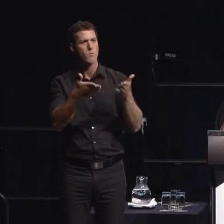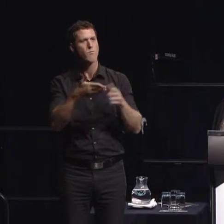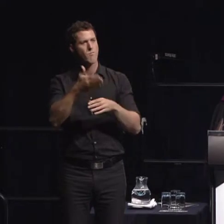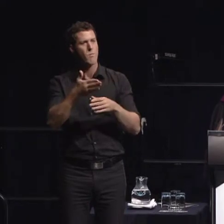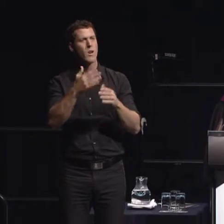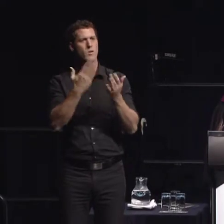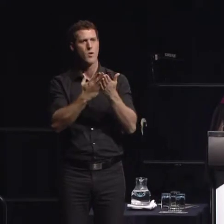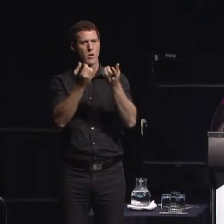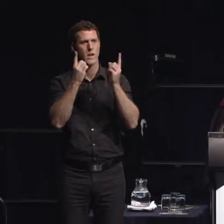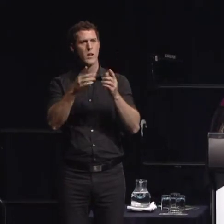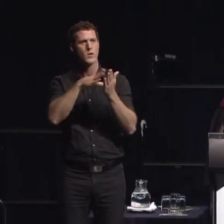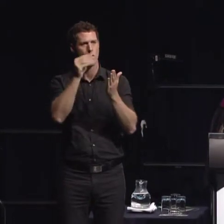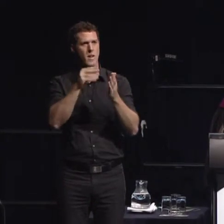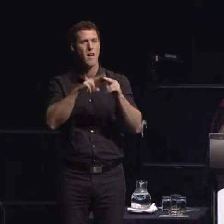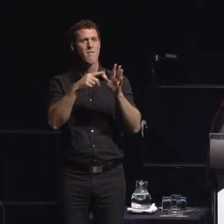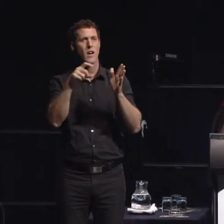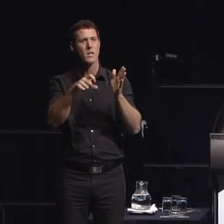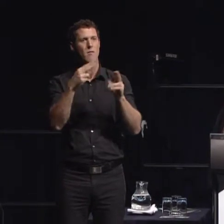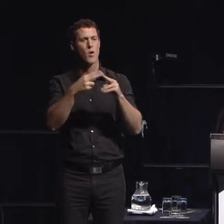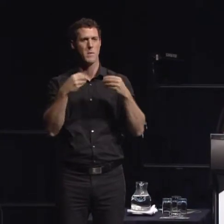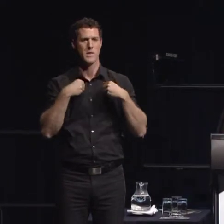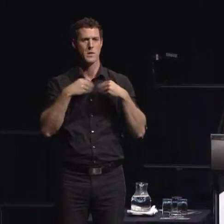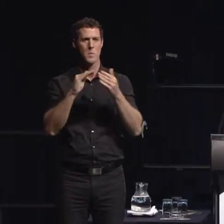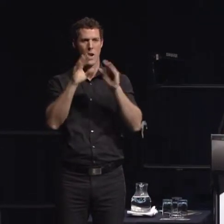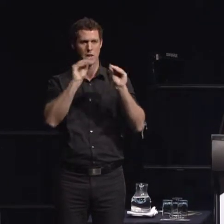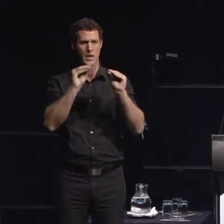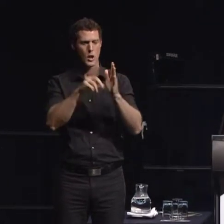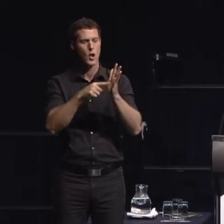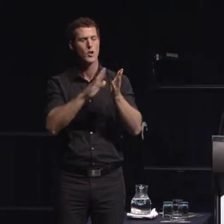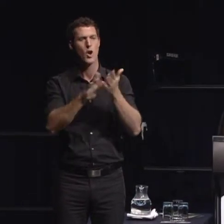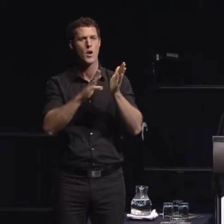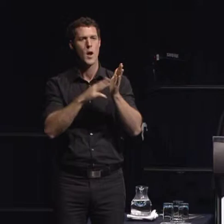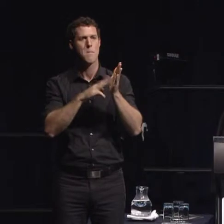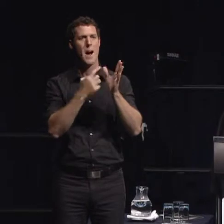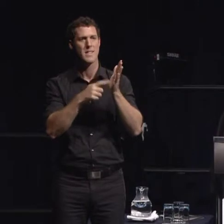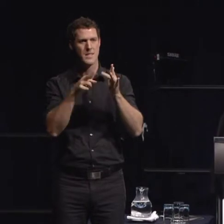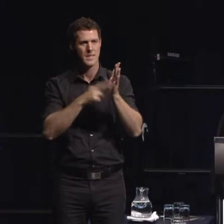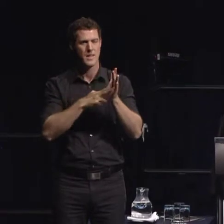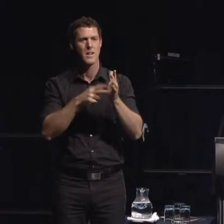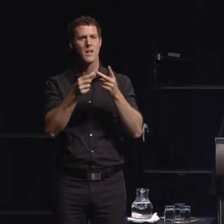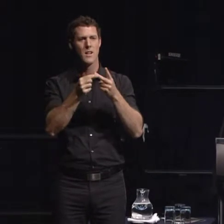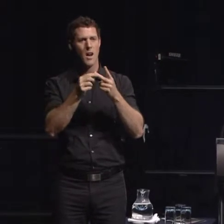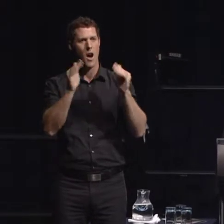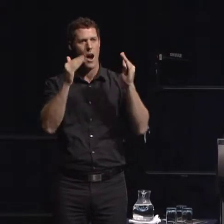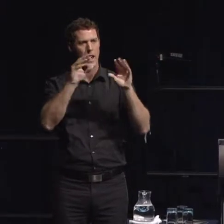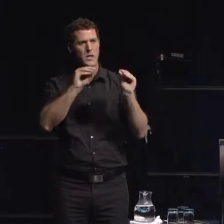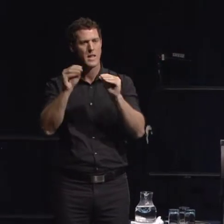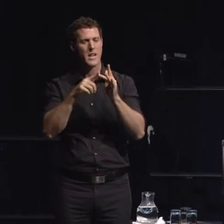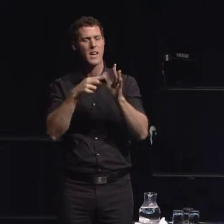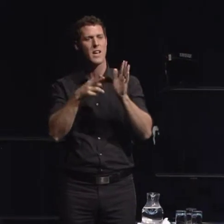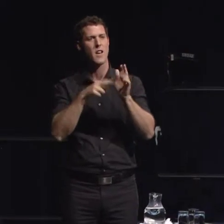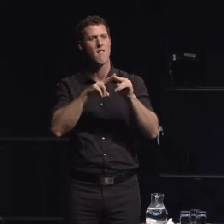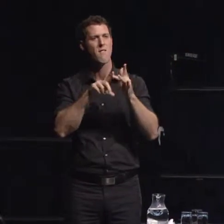students. Faculty for Business and Community Education, John Martin. Academic Director Higher Education, Ian